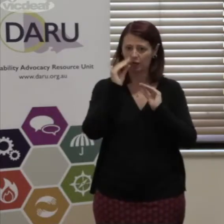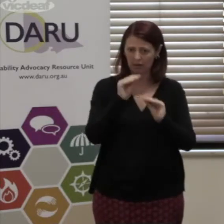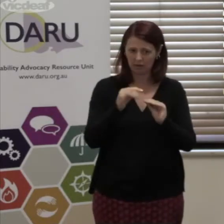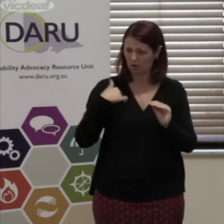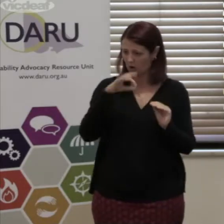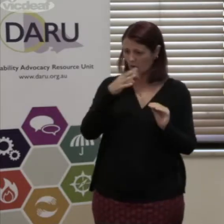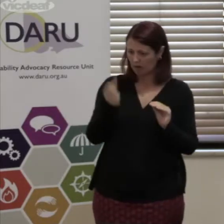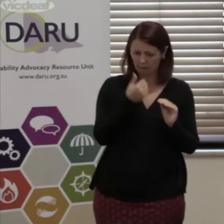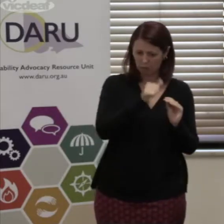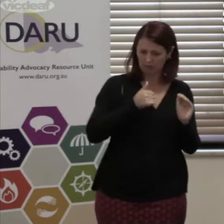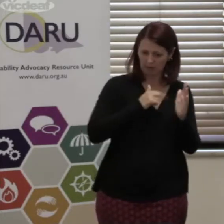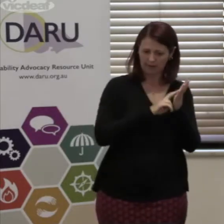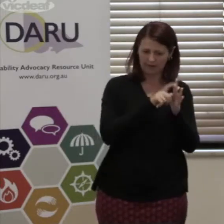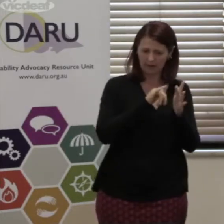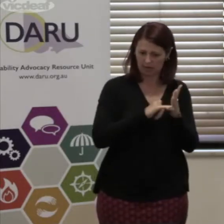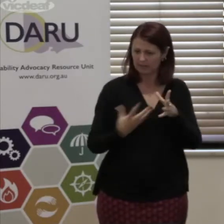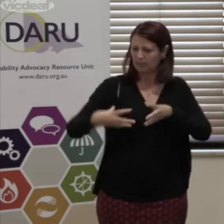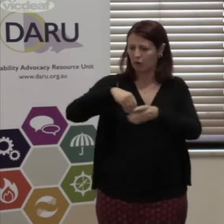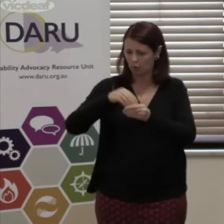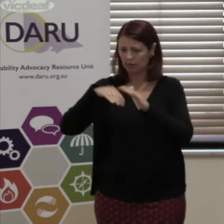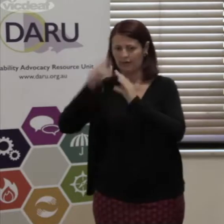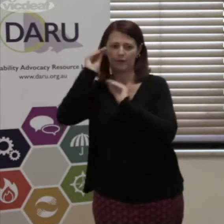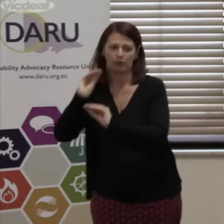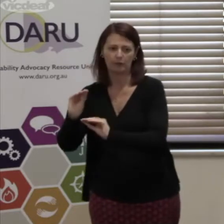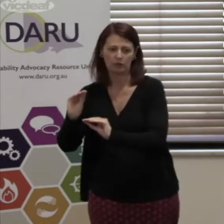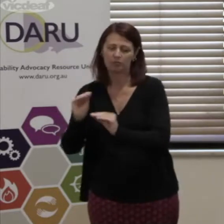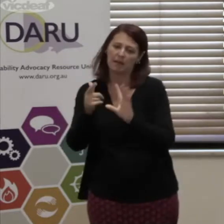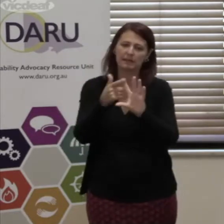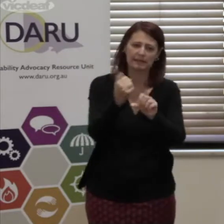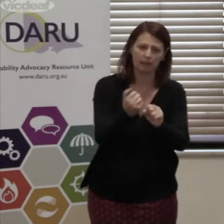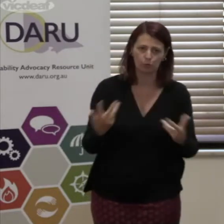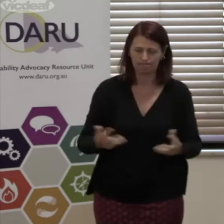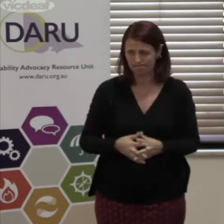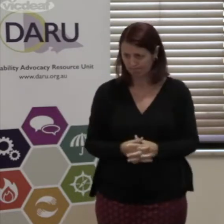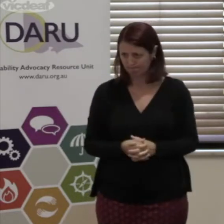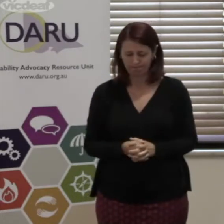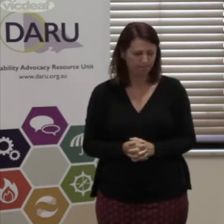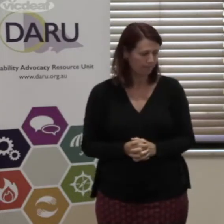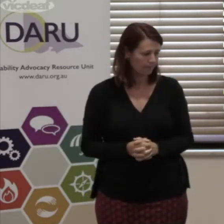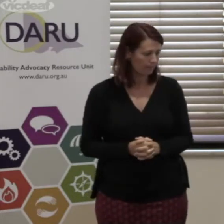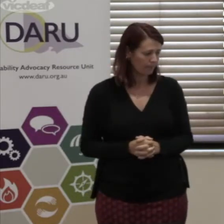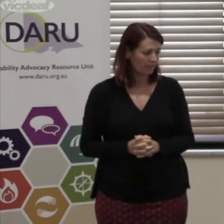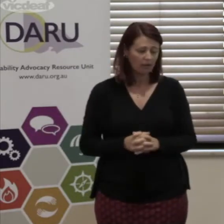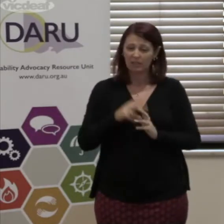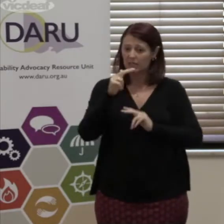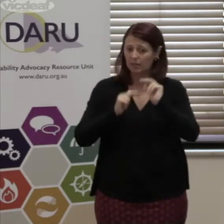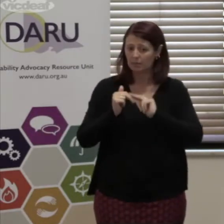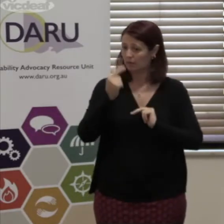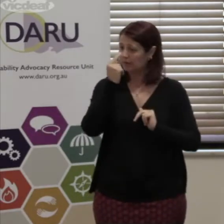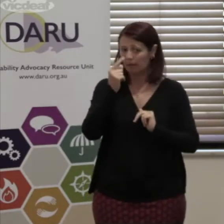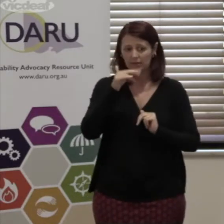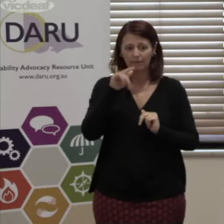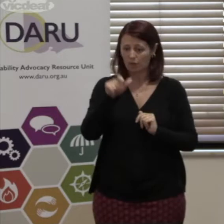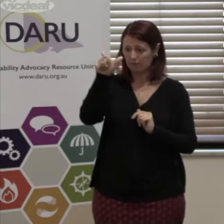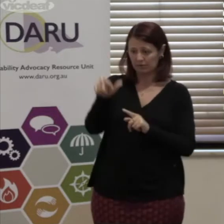have to use part of my NDIS package to be included in education, for example. To build the capacity of the participant